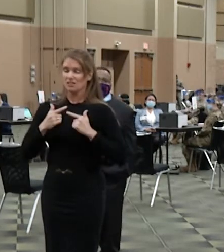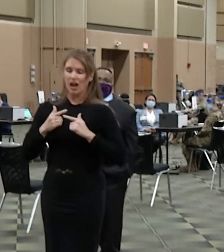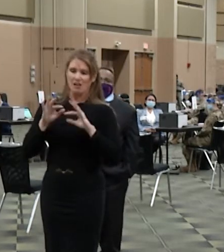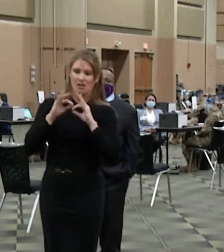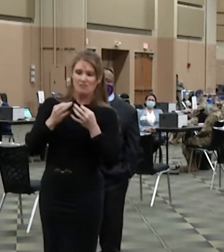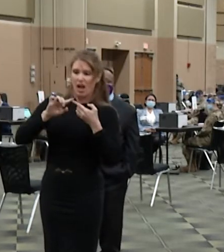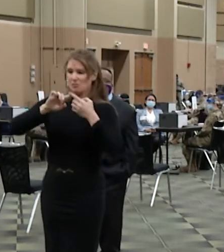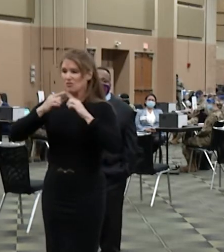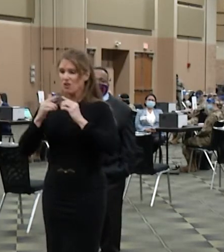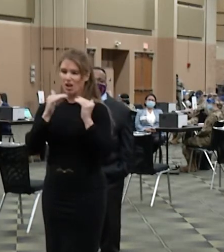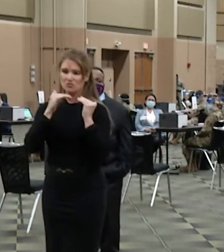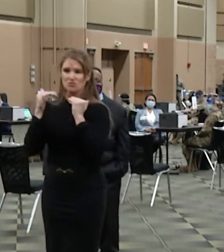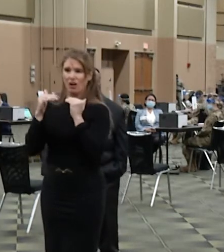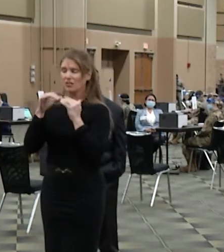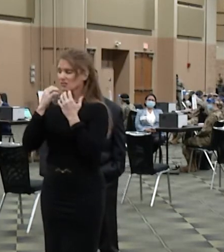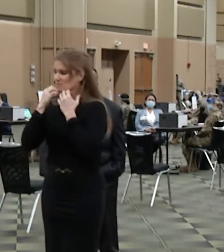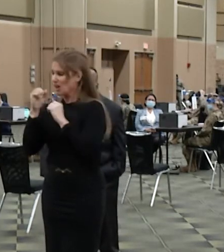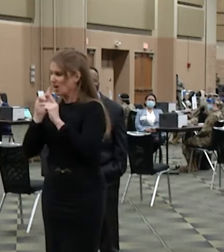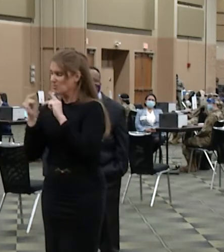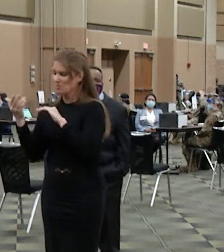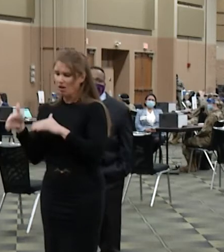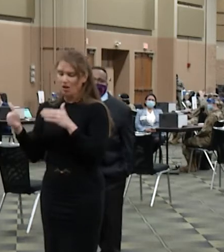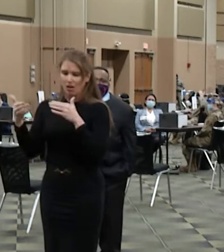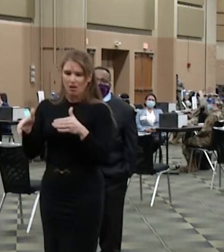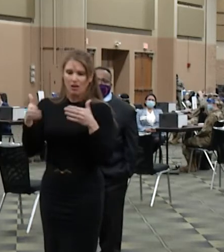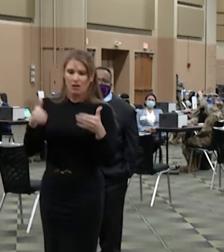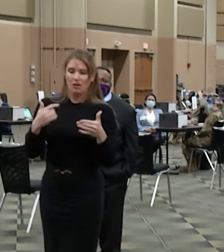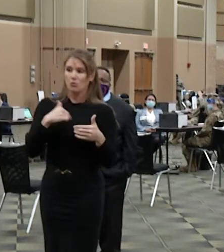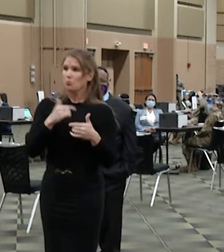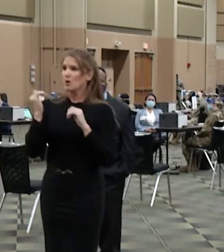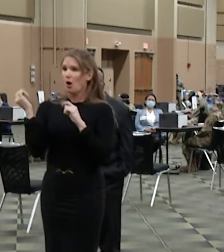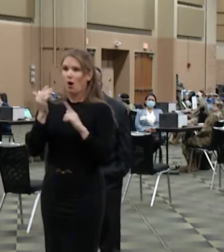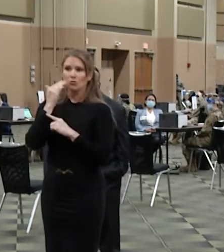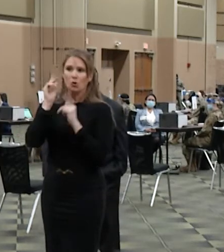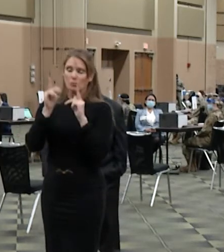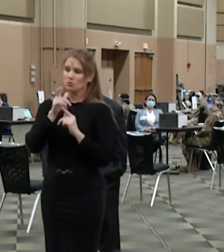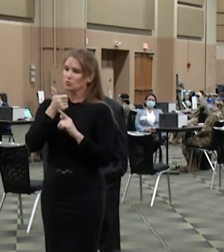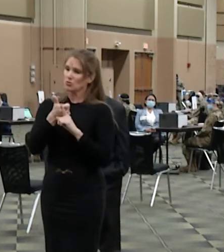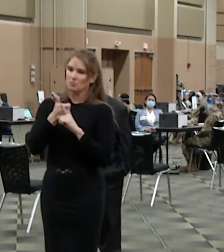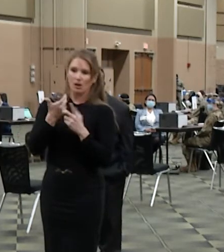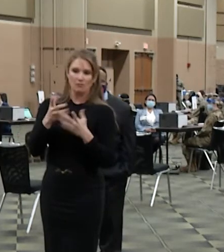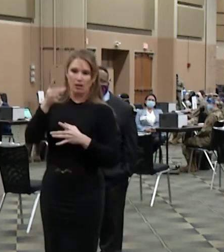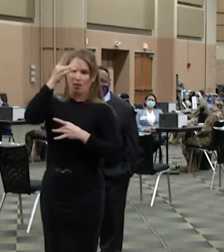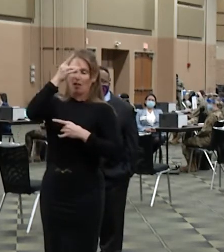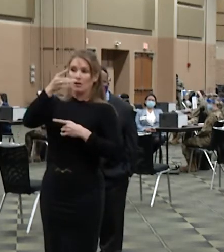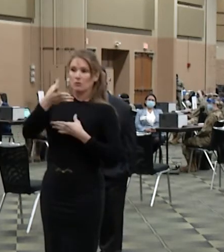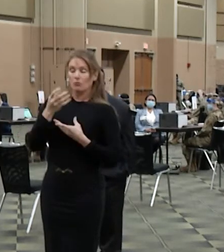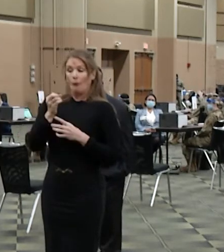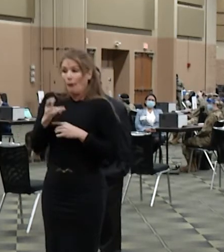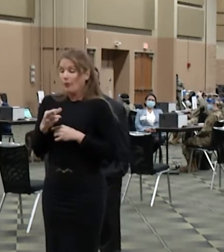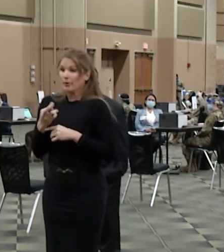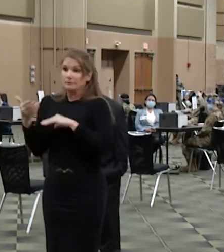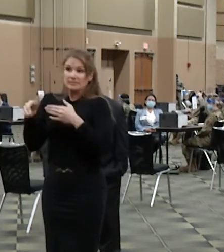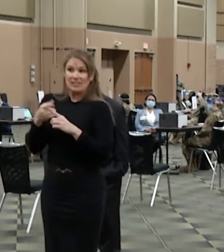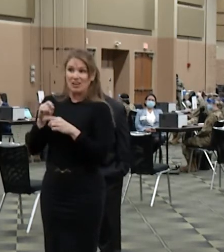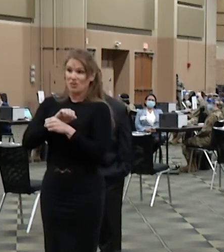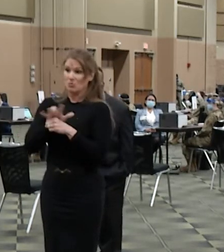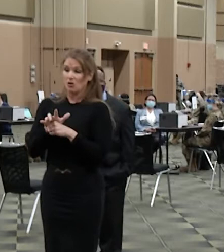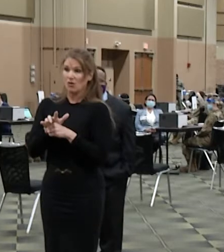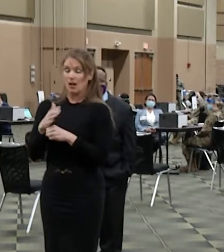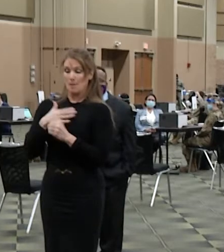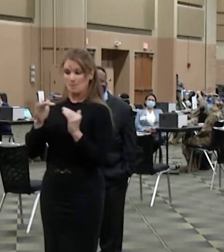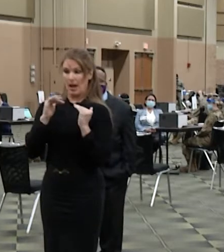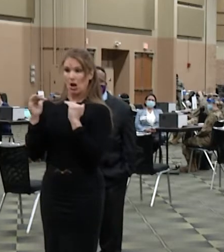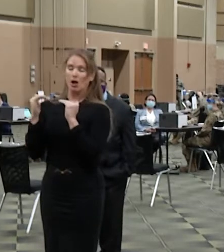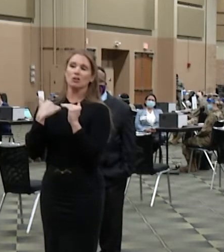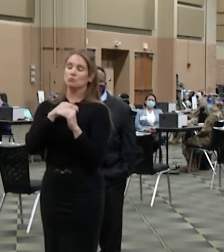and loved ones. By now, we all know someone who has suffered from the virus or has succumbed to it. My colleagues and I at Cook County Health are